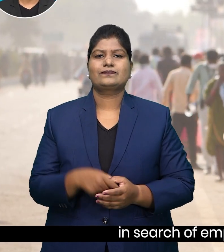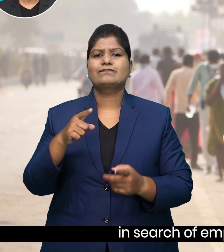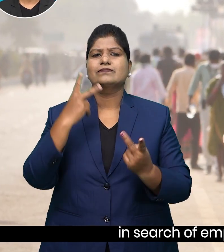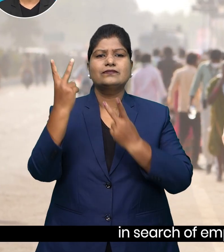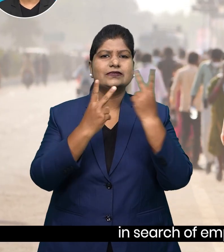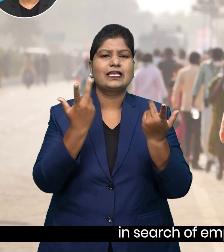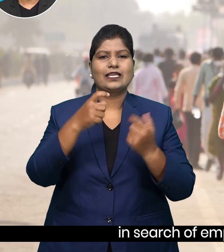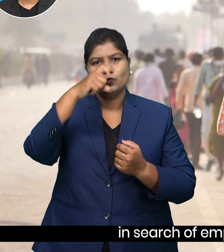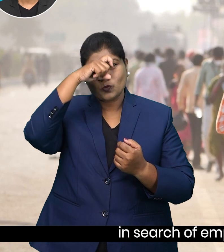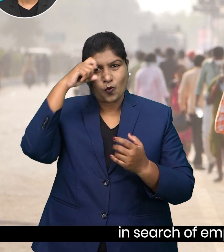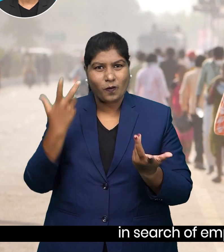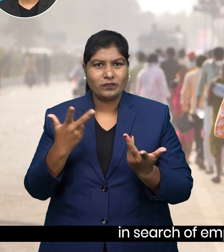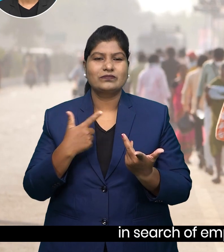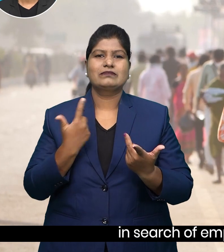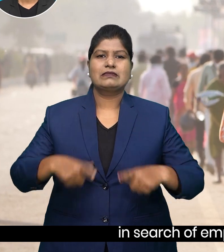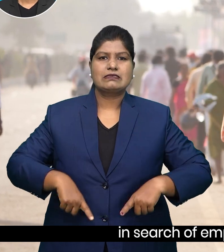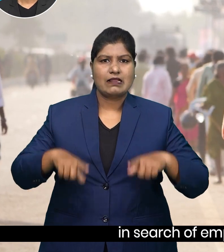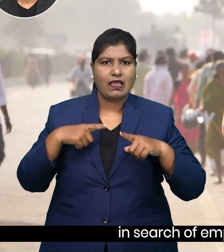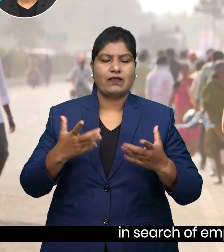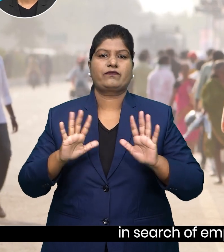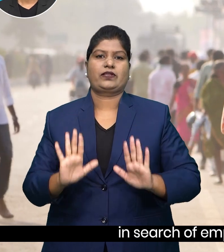of employment and livelihood.